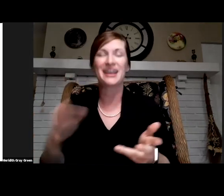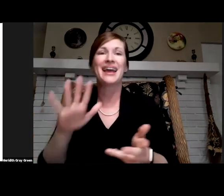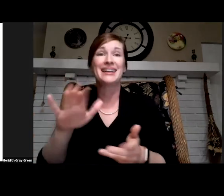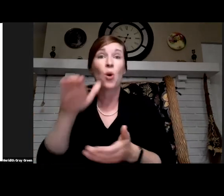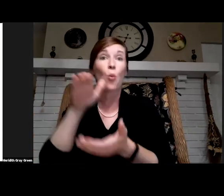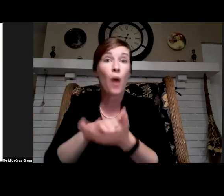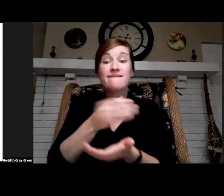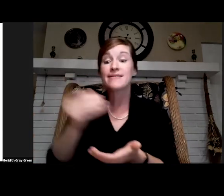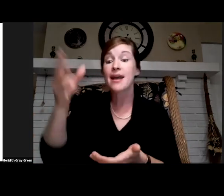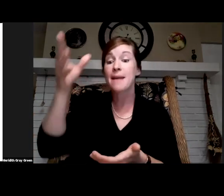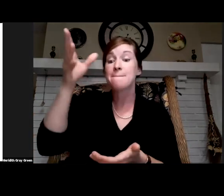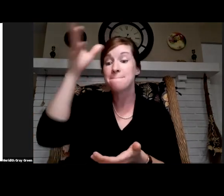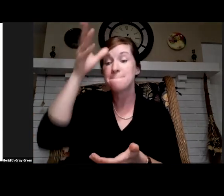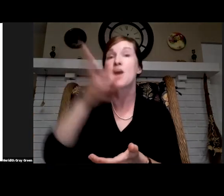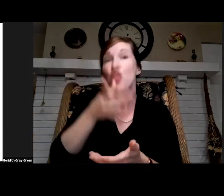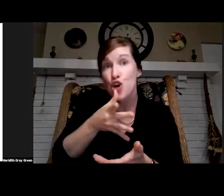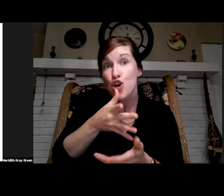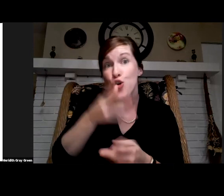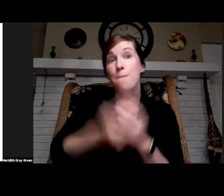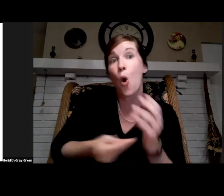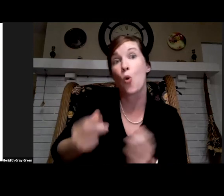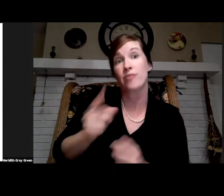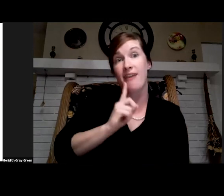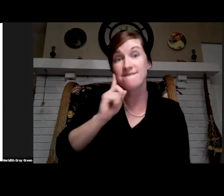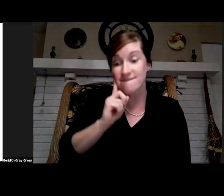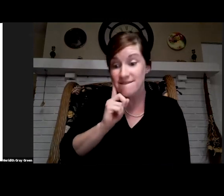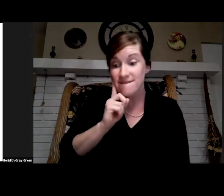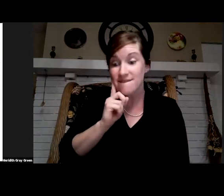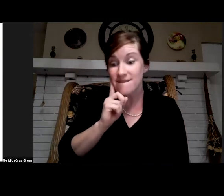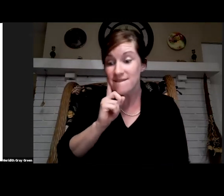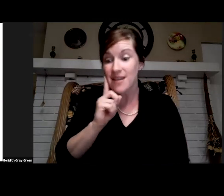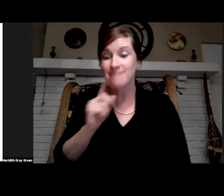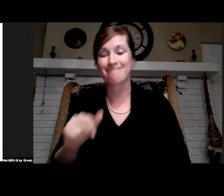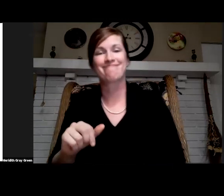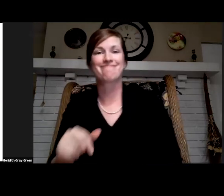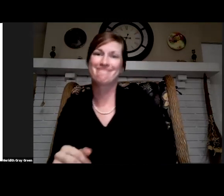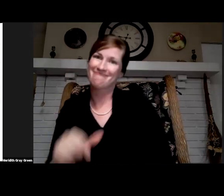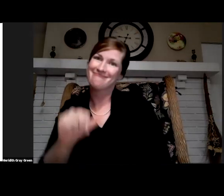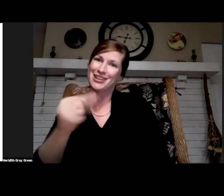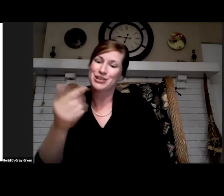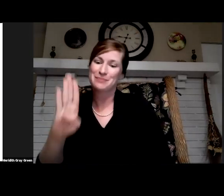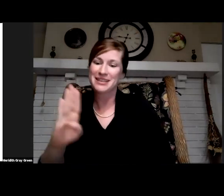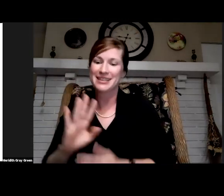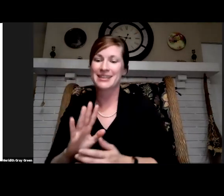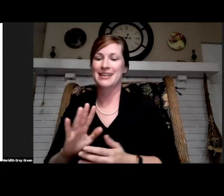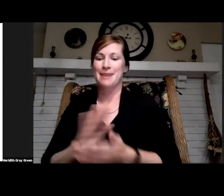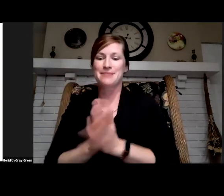What is lesser known is that his wife and mother were both deaf.